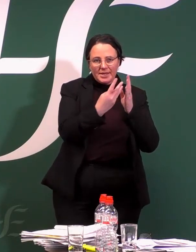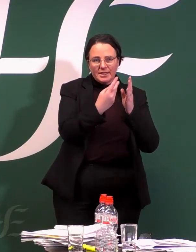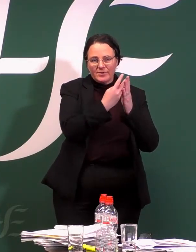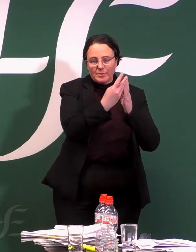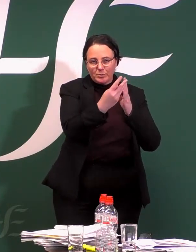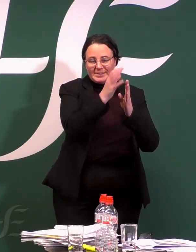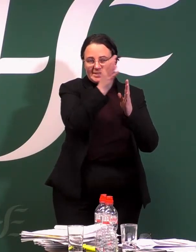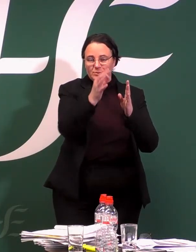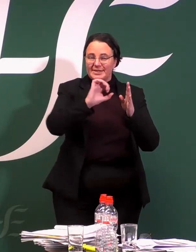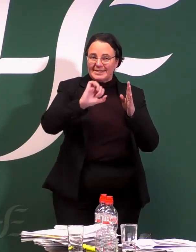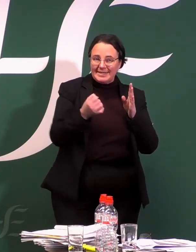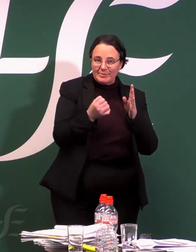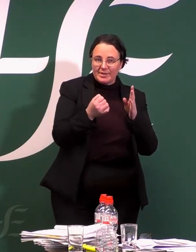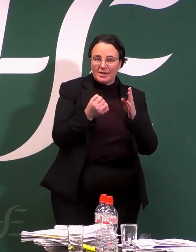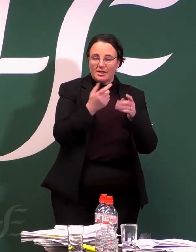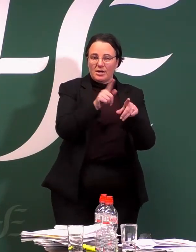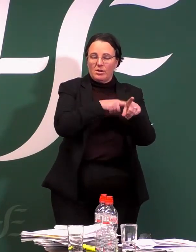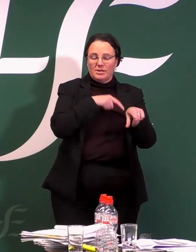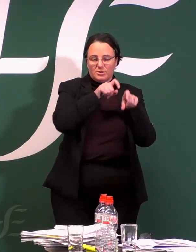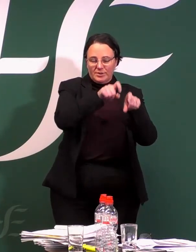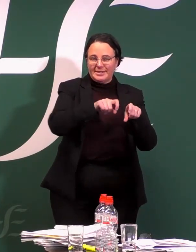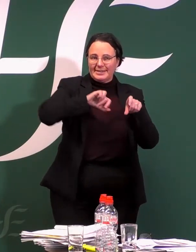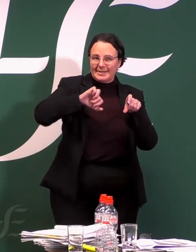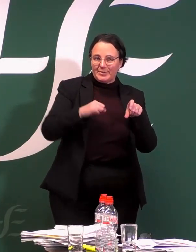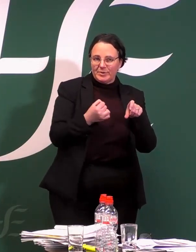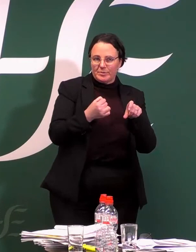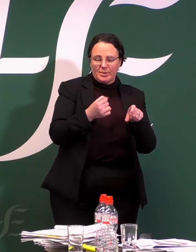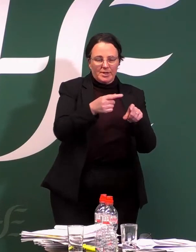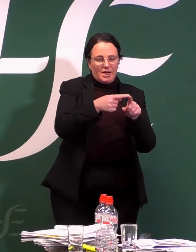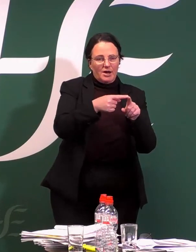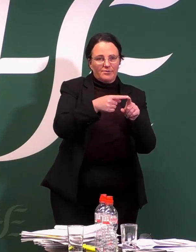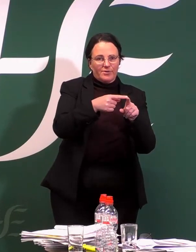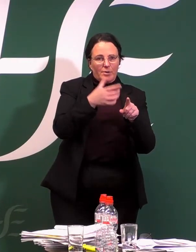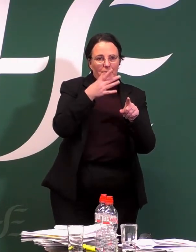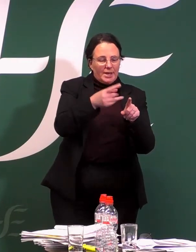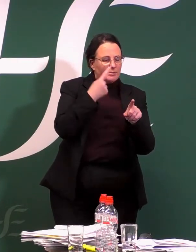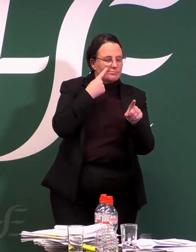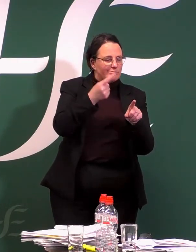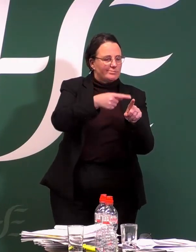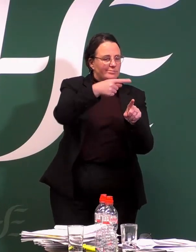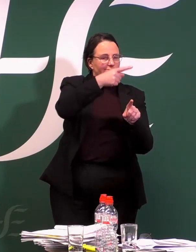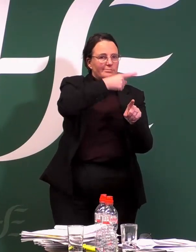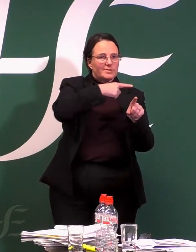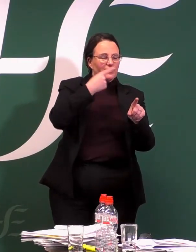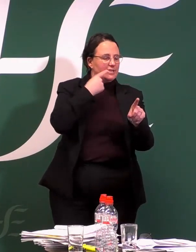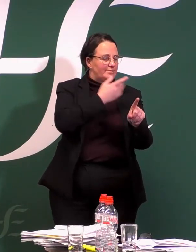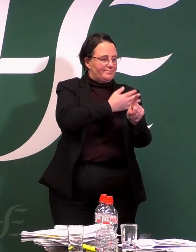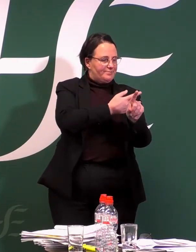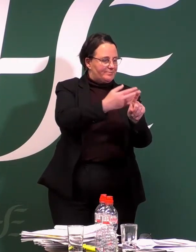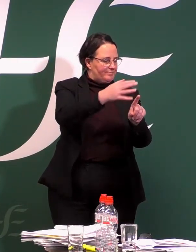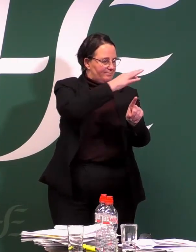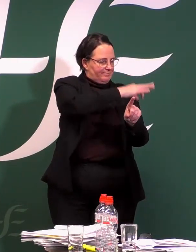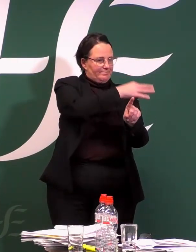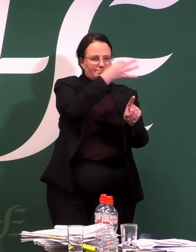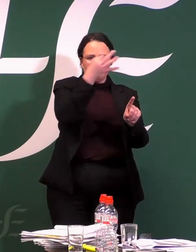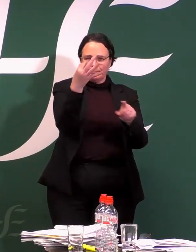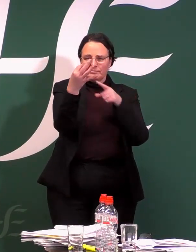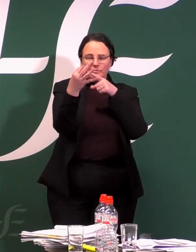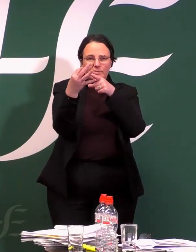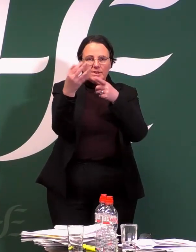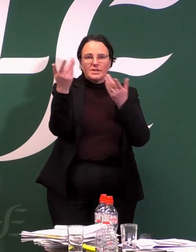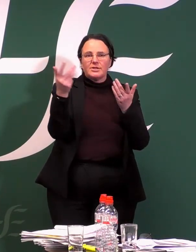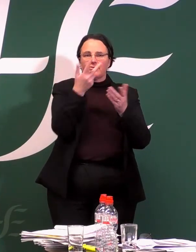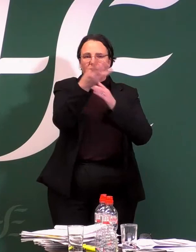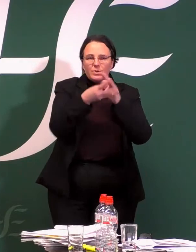do we keep? And how long do we keep them for? So how far back can we go if we need to pluck a sample from? Is it 3 weeks? Is it 6 weeks? What's a